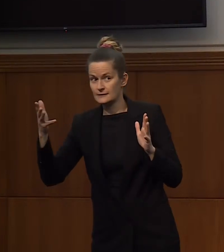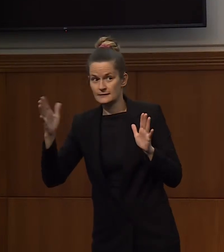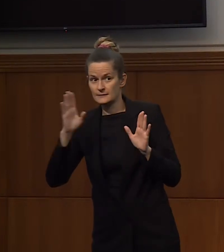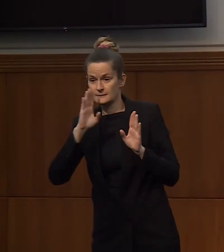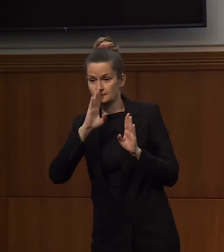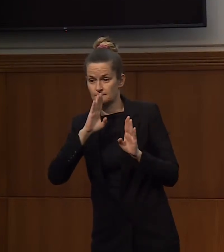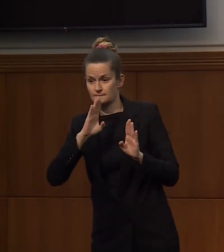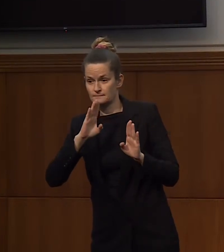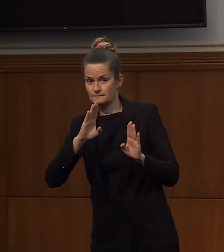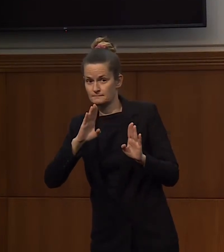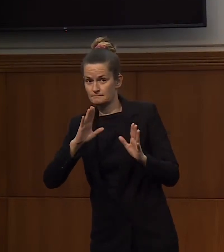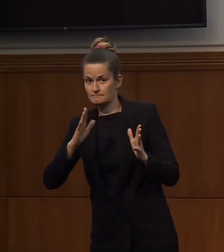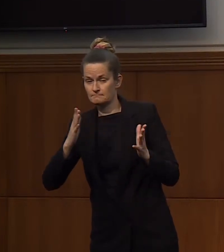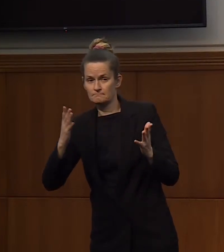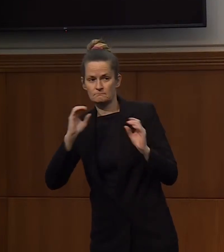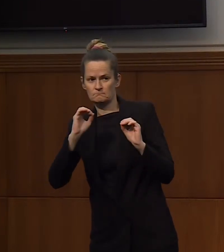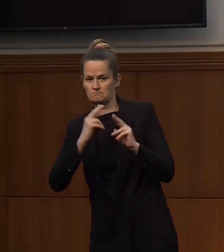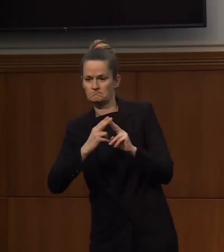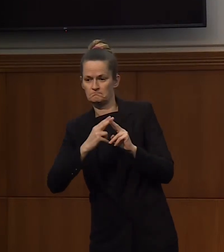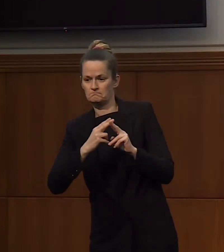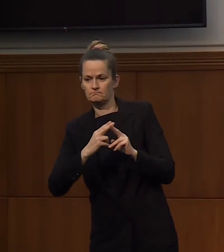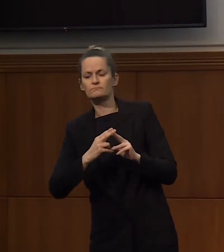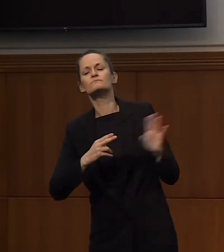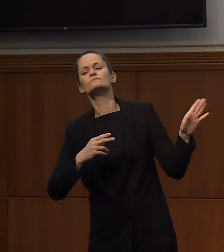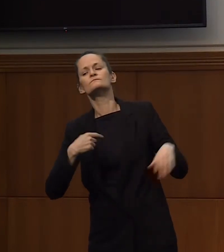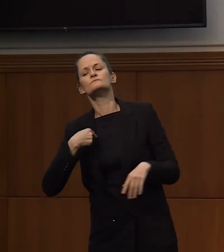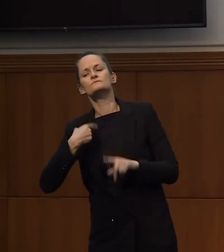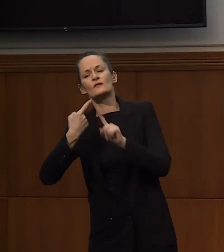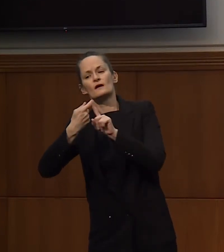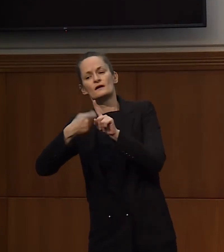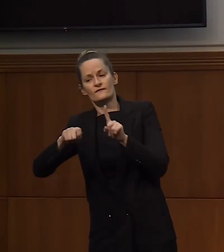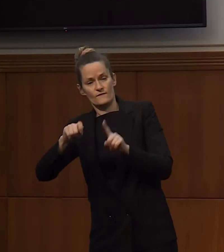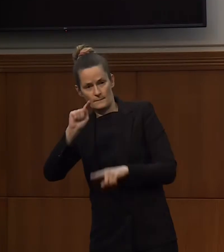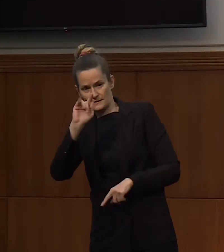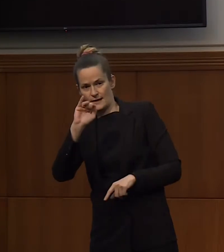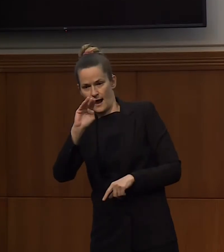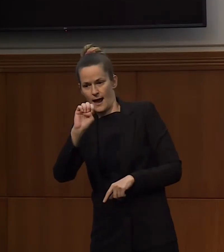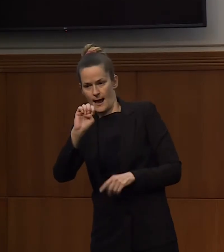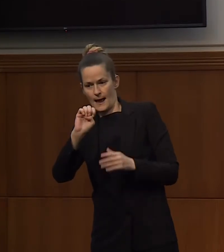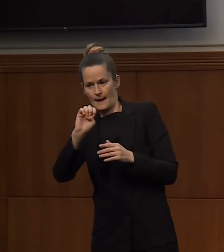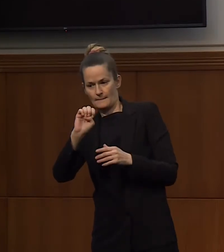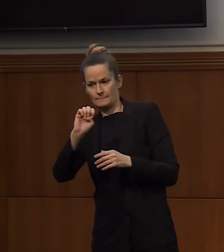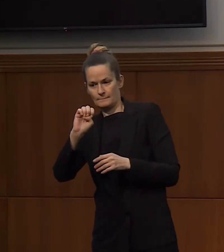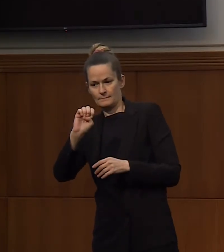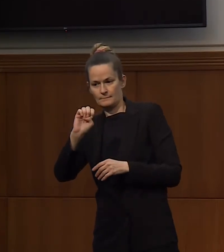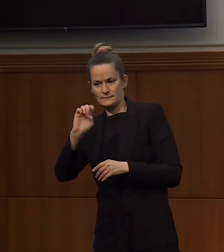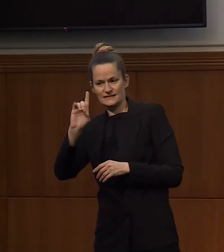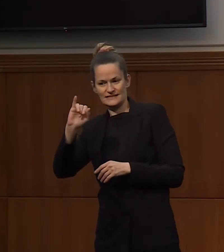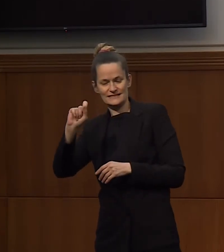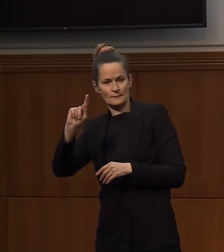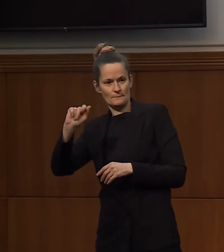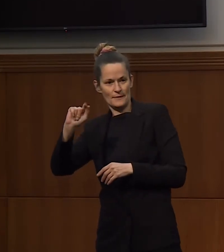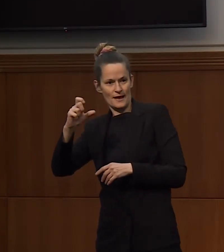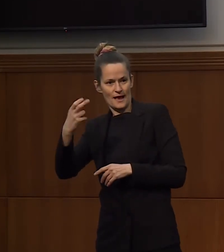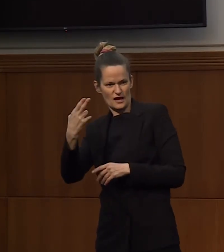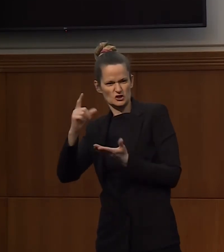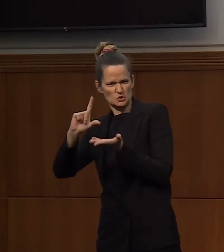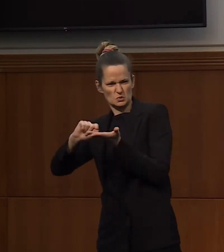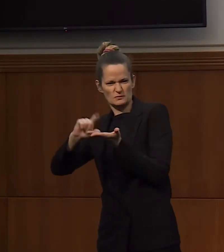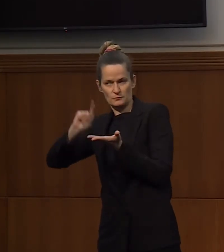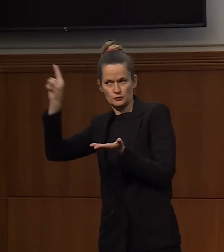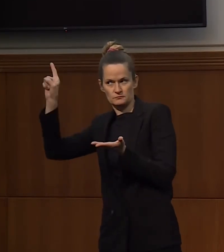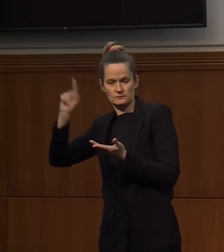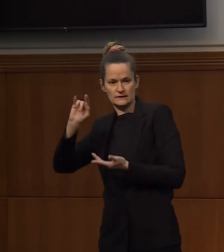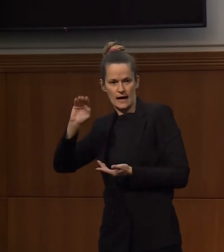Do we have anyone from the Times Dispatch or 88.5 on the call to ask the question?